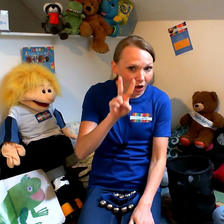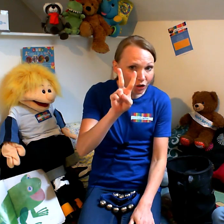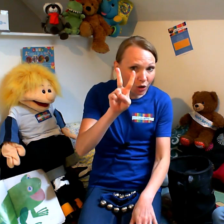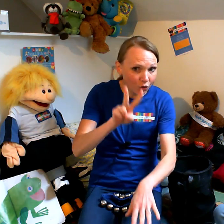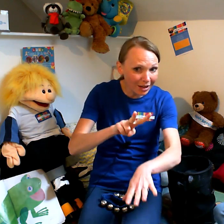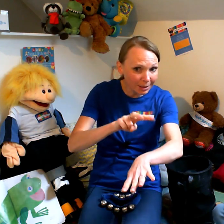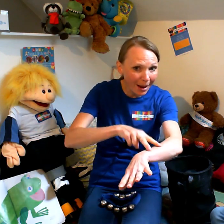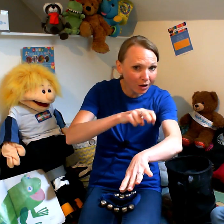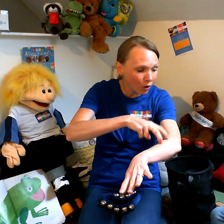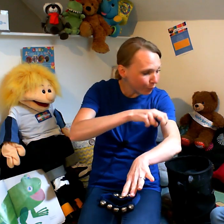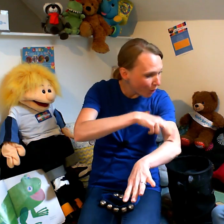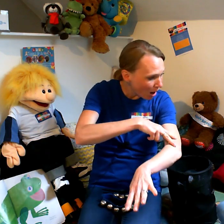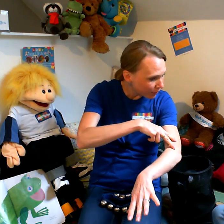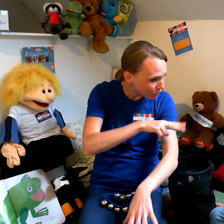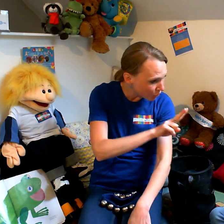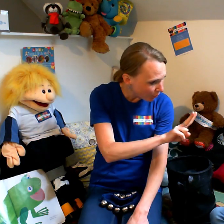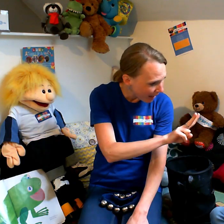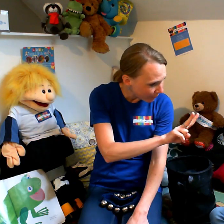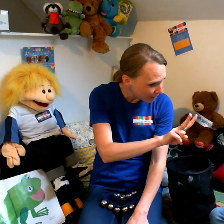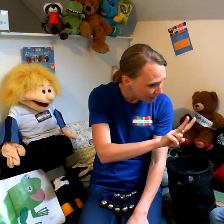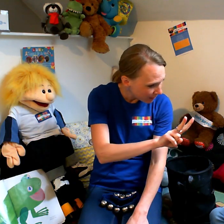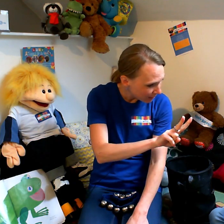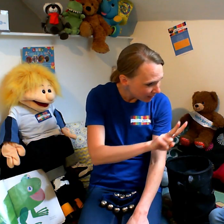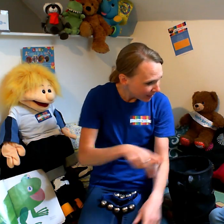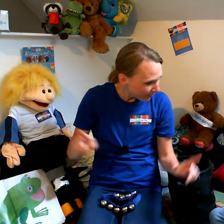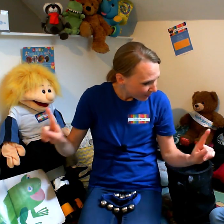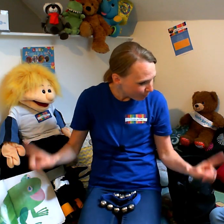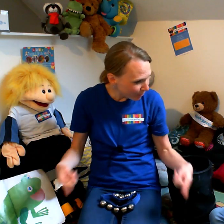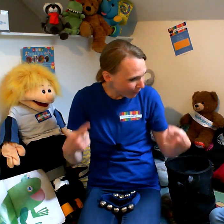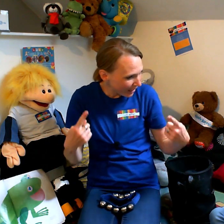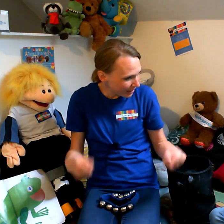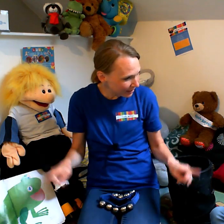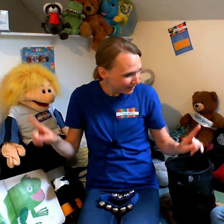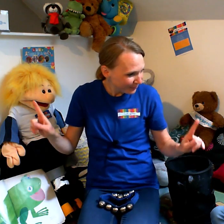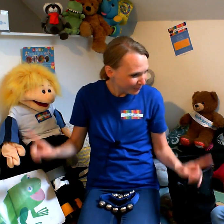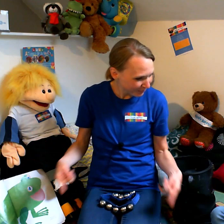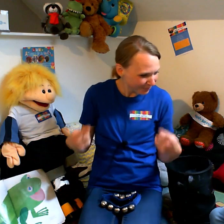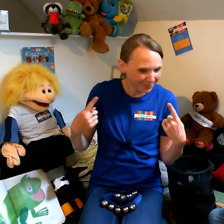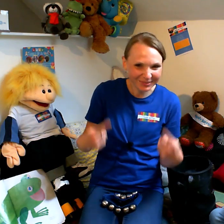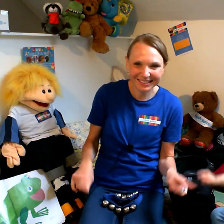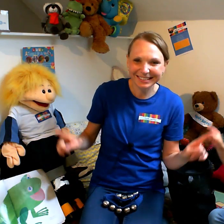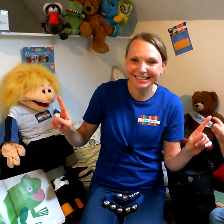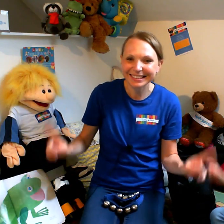two green speckled frogs. Two left. Music fingers.